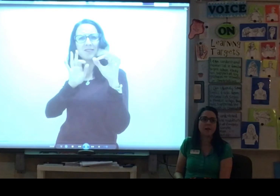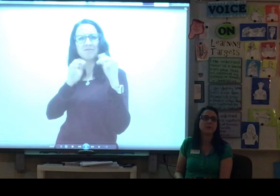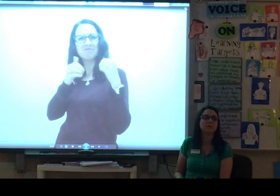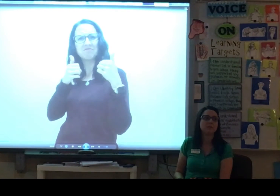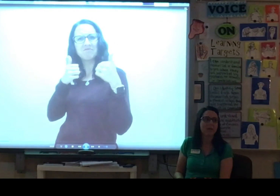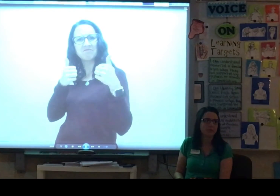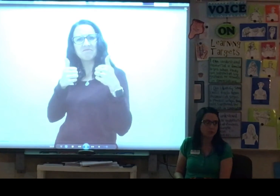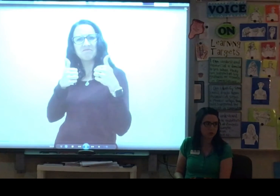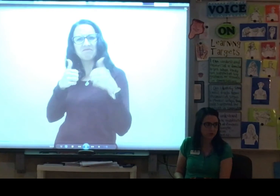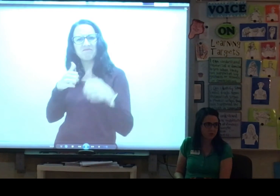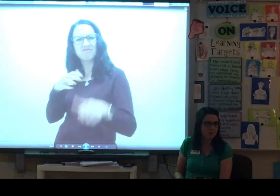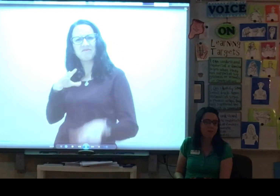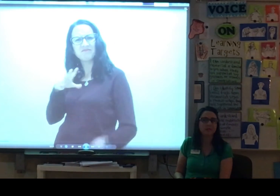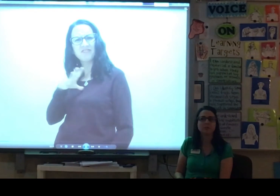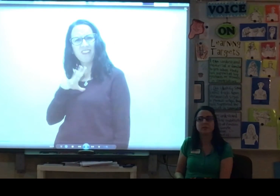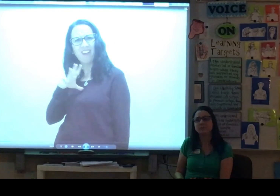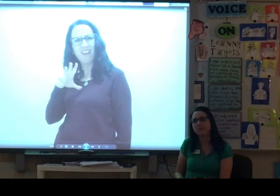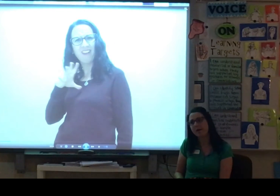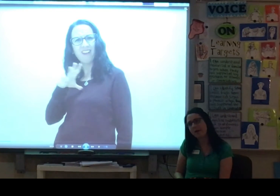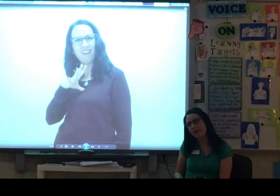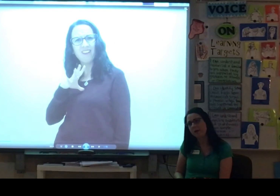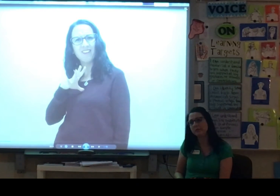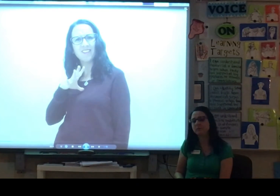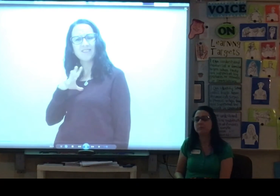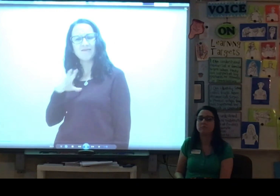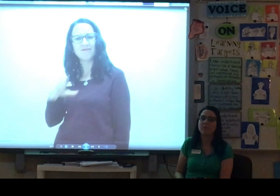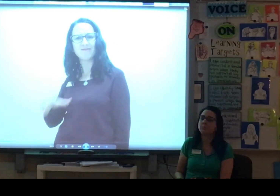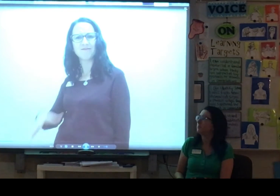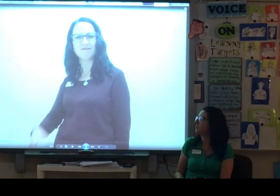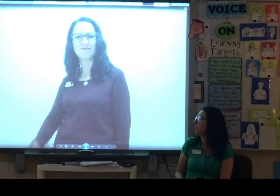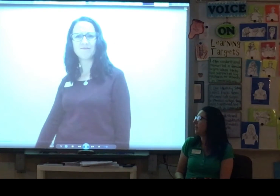perfect, good time.